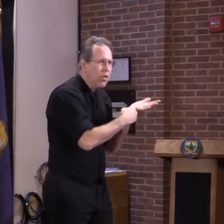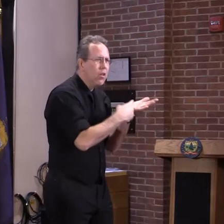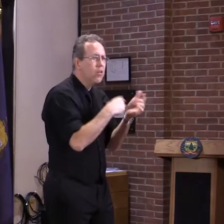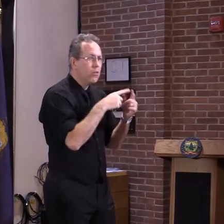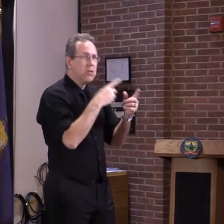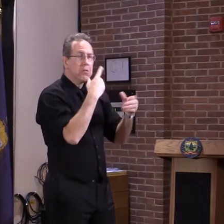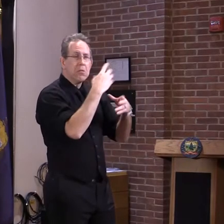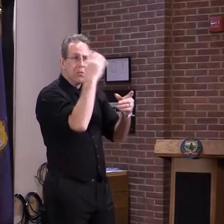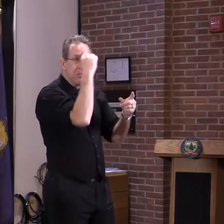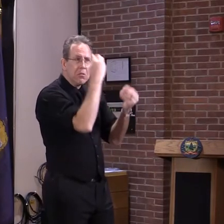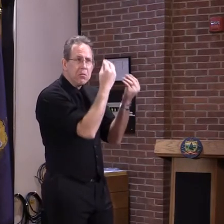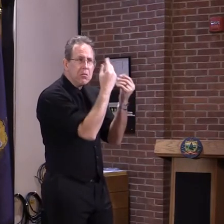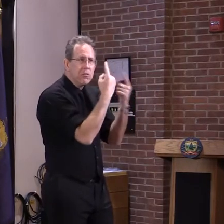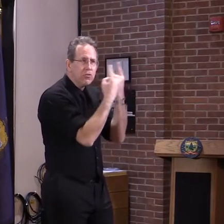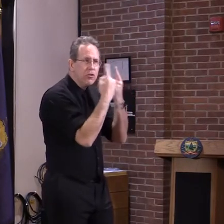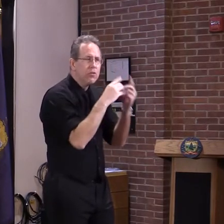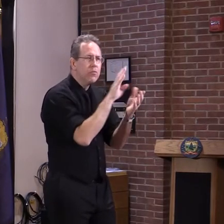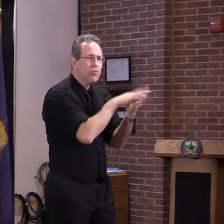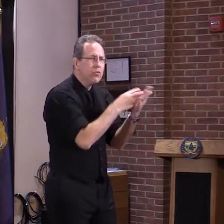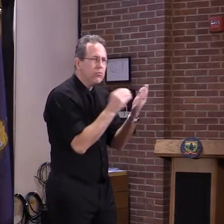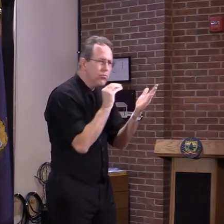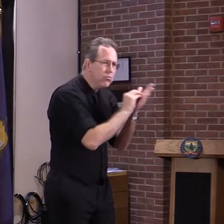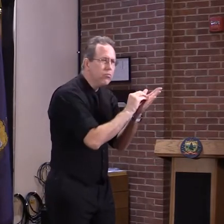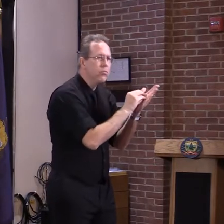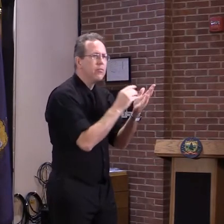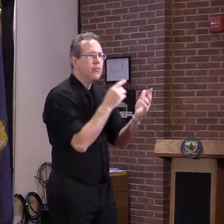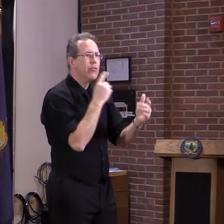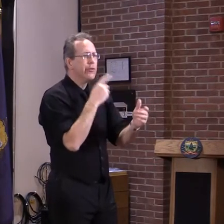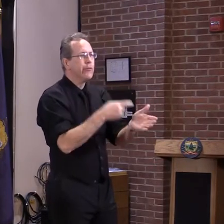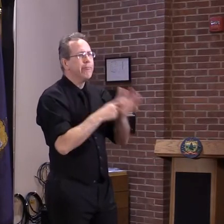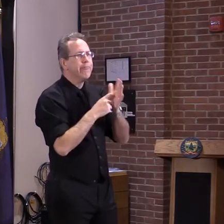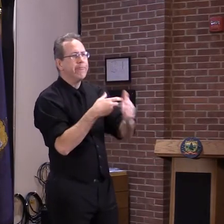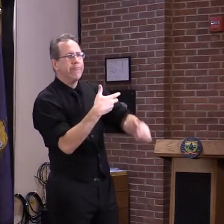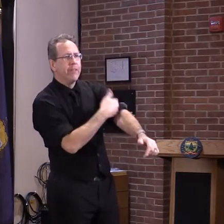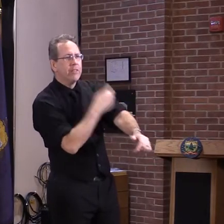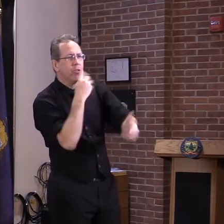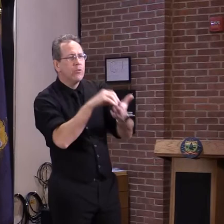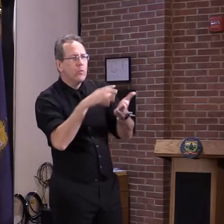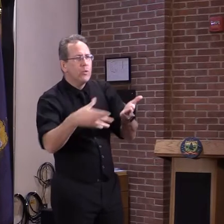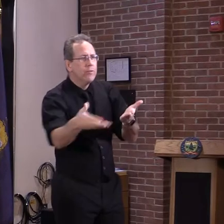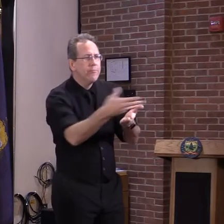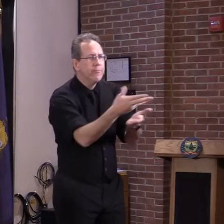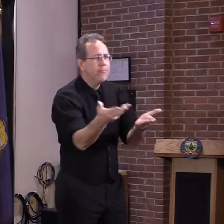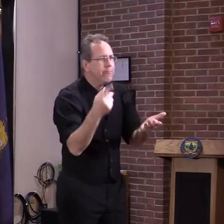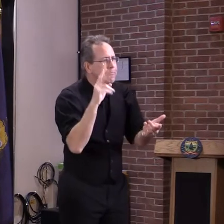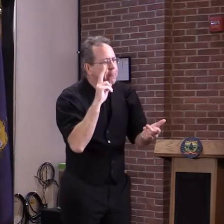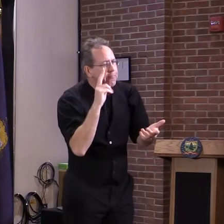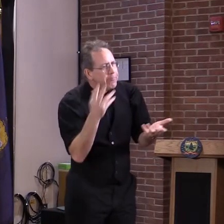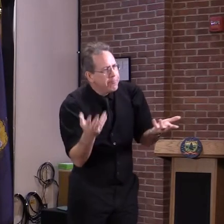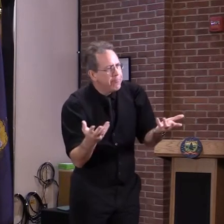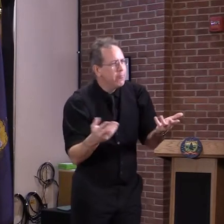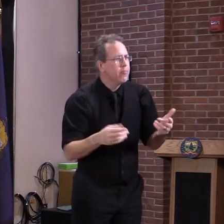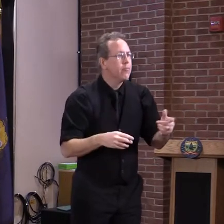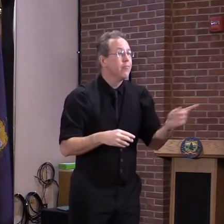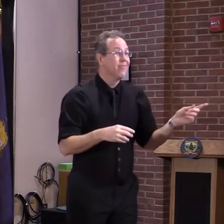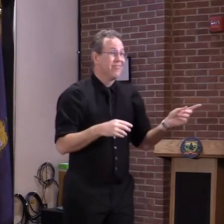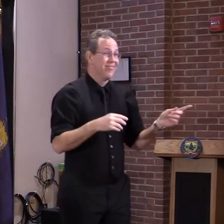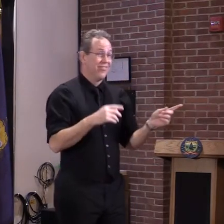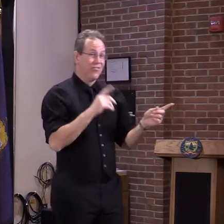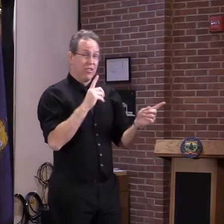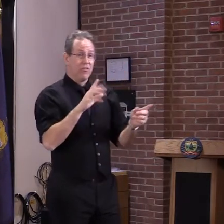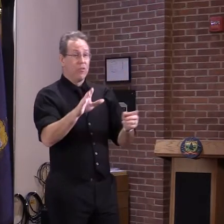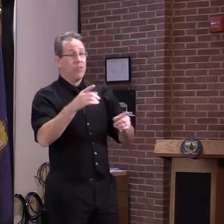so Secretary of Education, I have a seat on that council, but that's a longer, sort of slower process. But we're gonna